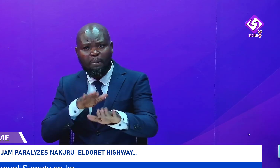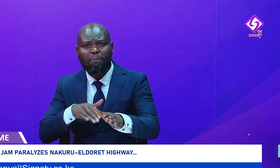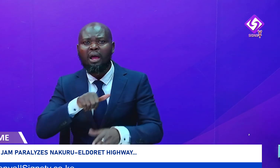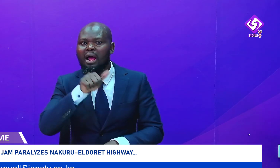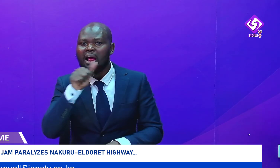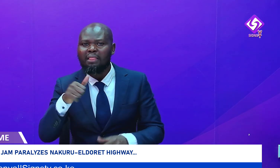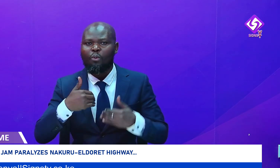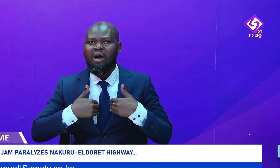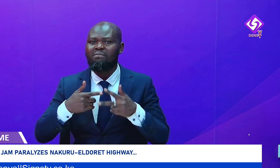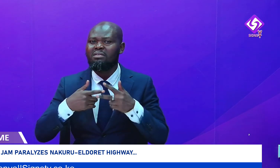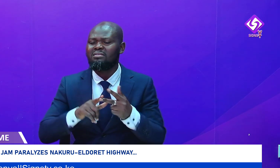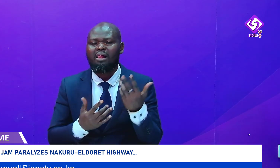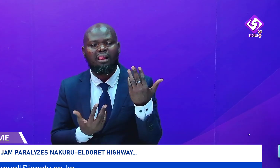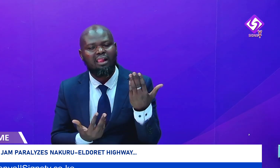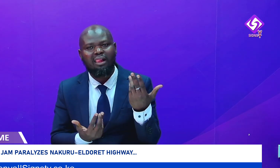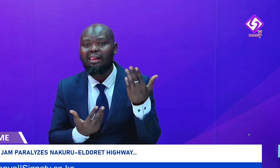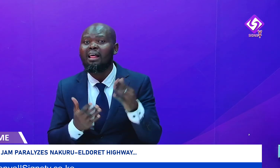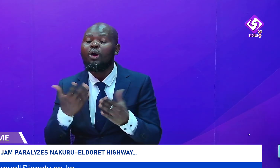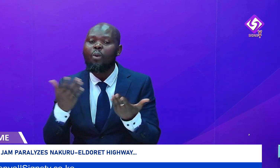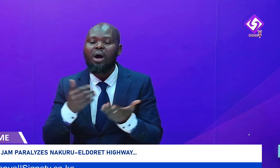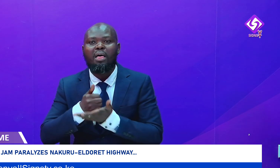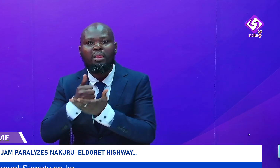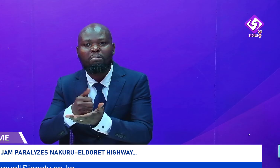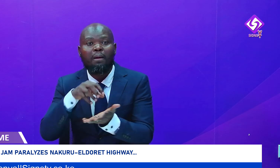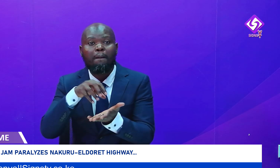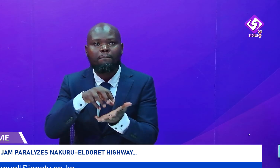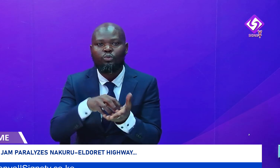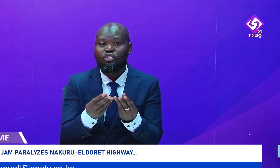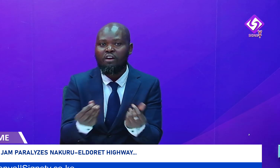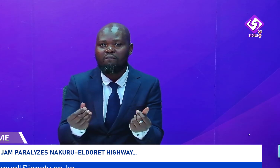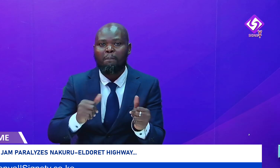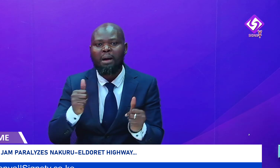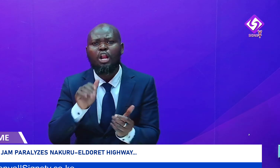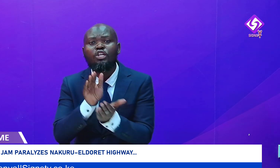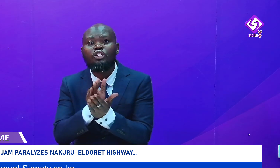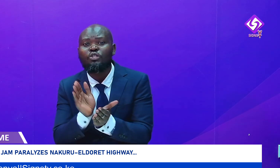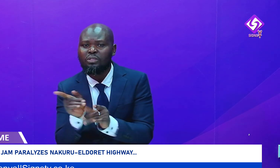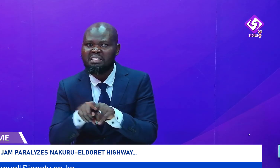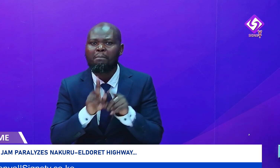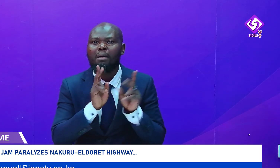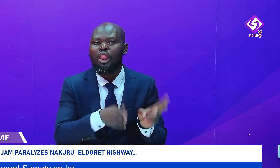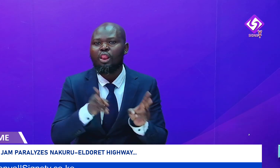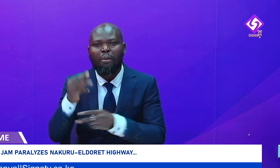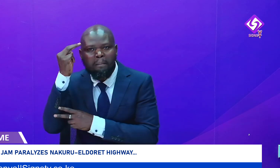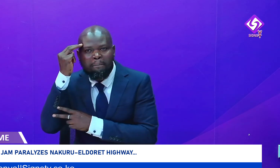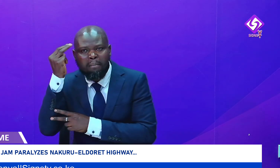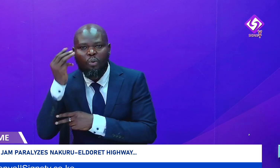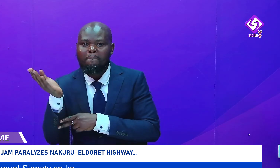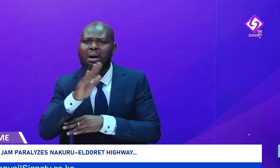Traffic police have been deployed to the scene to help ease the congestion and restore normal movement on the busy